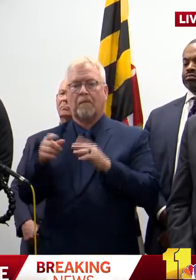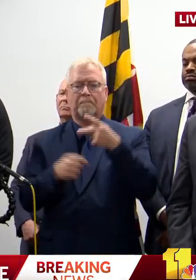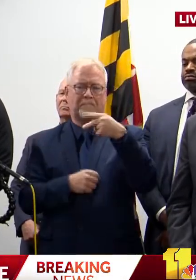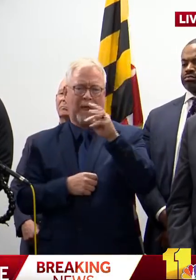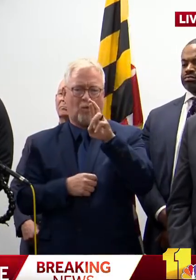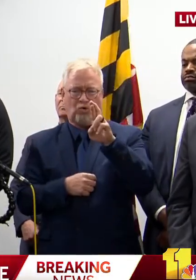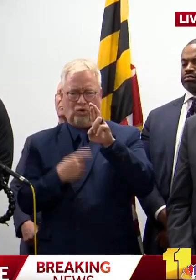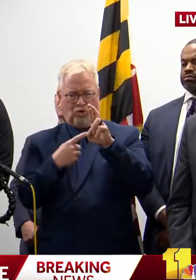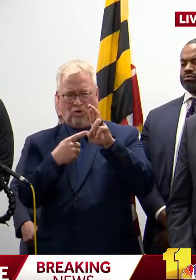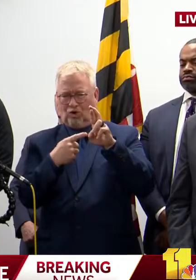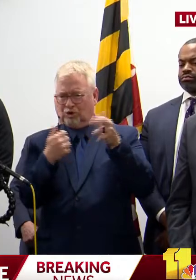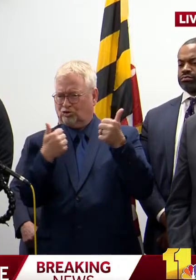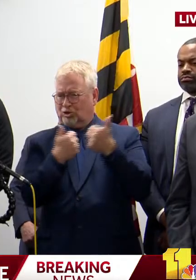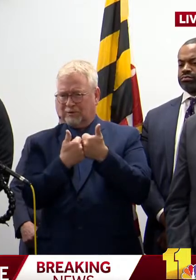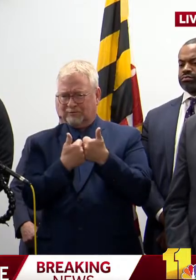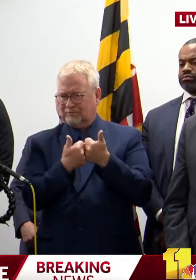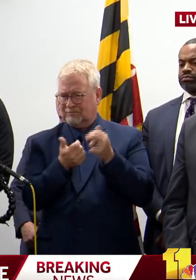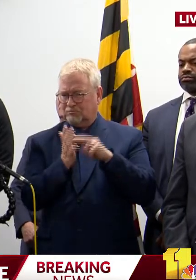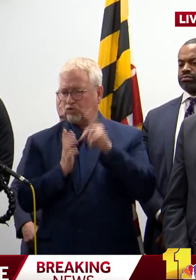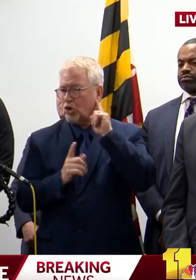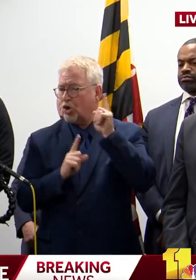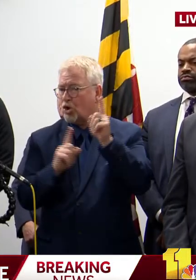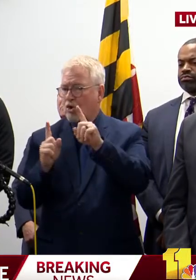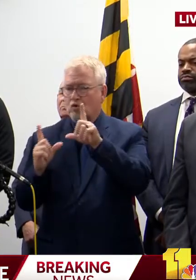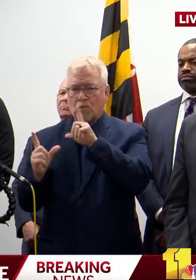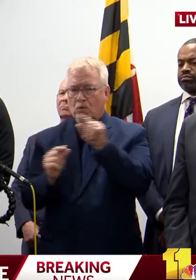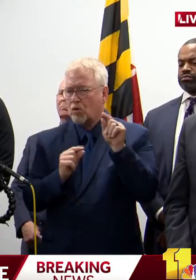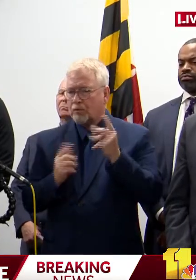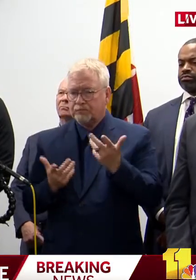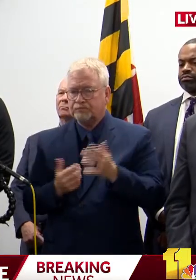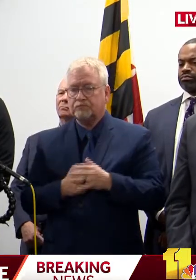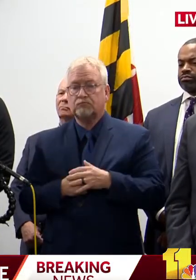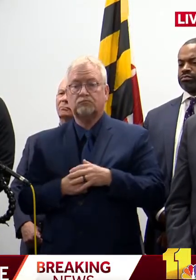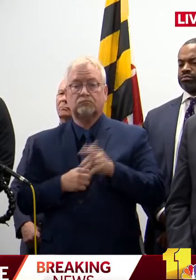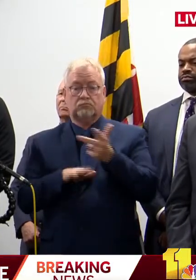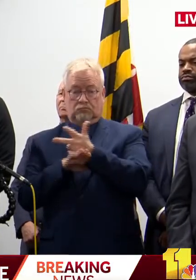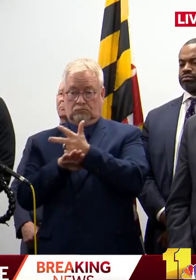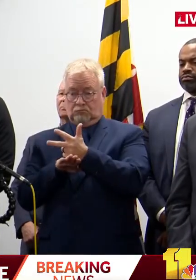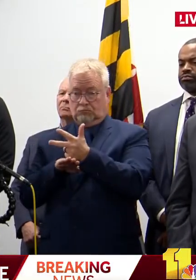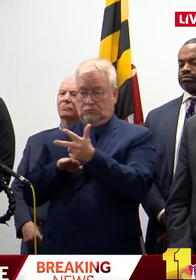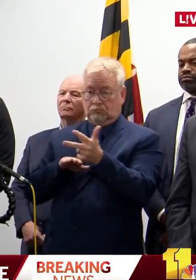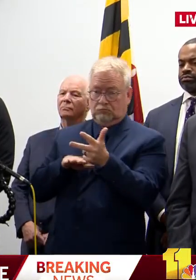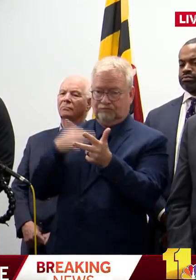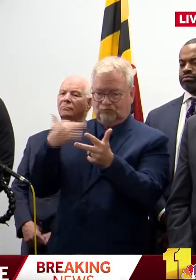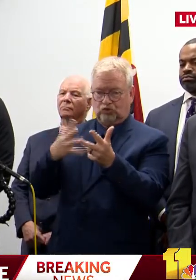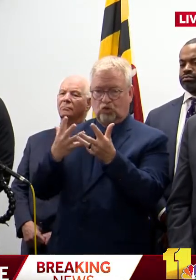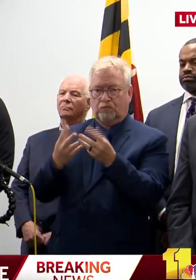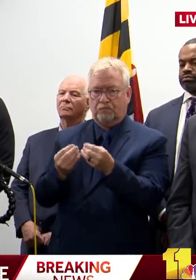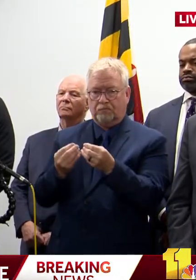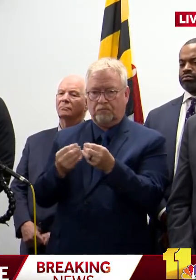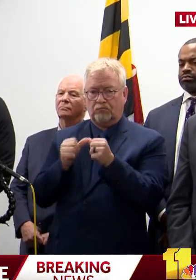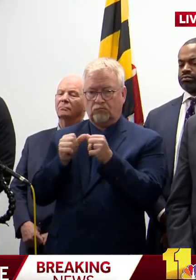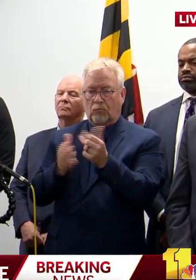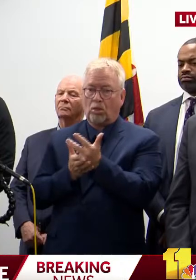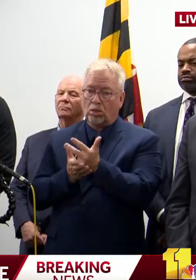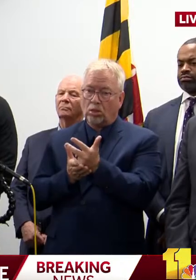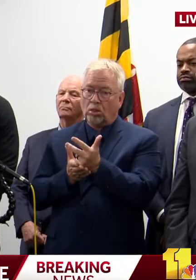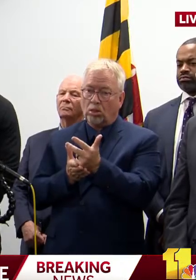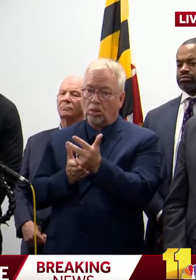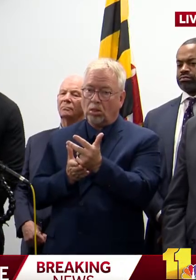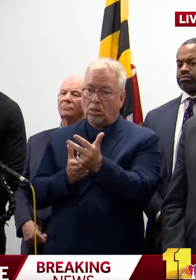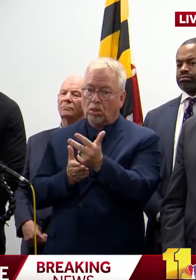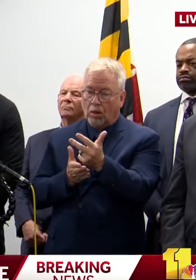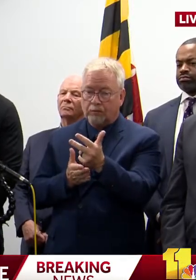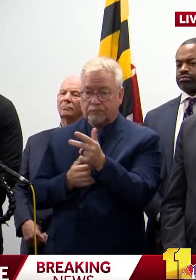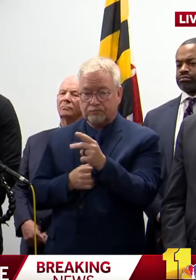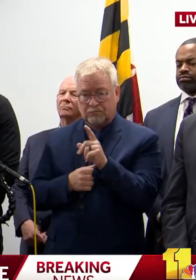mean reports that it lost power before it even left the port? And can possibly Secretary Wiedefeld, can you